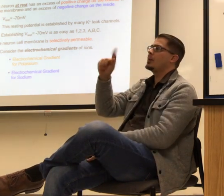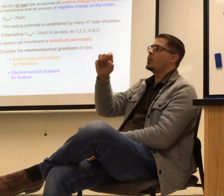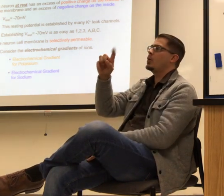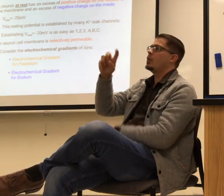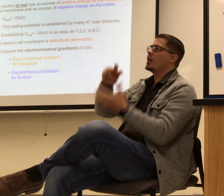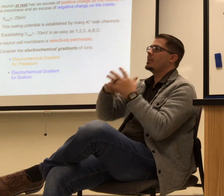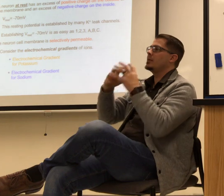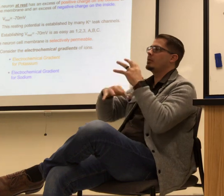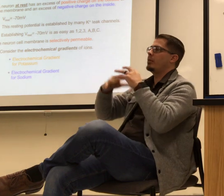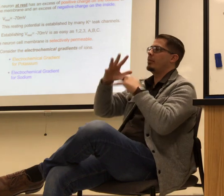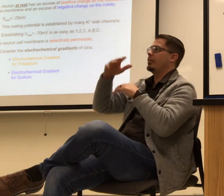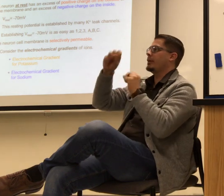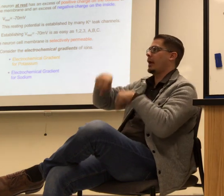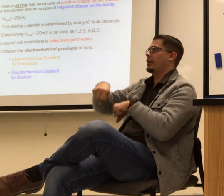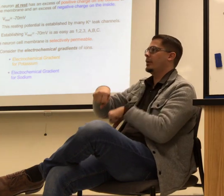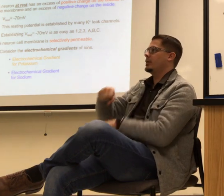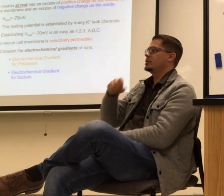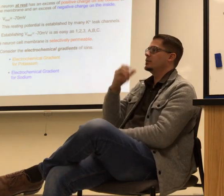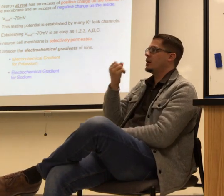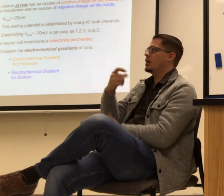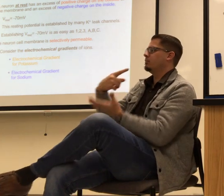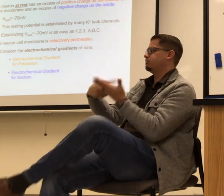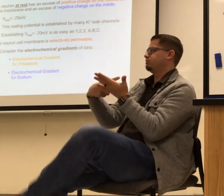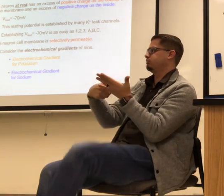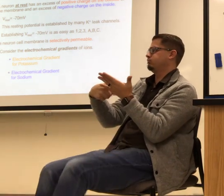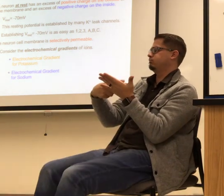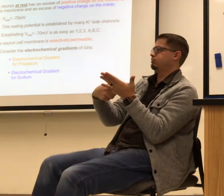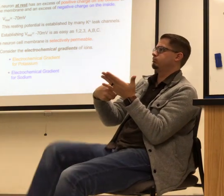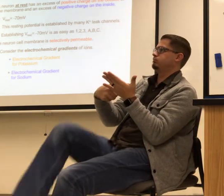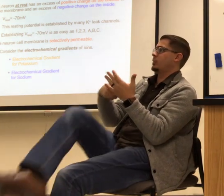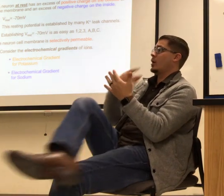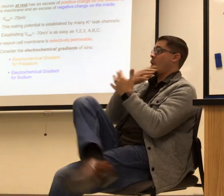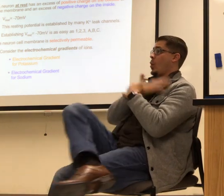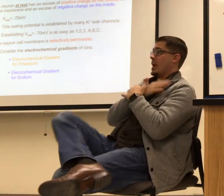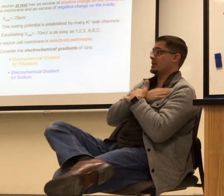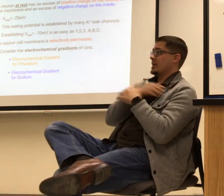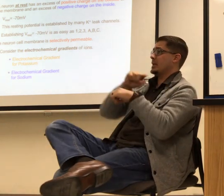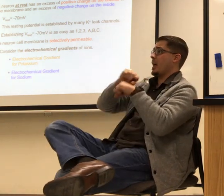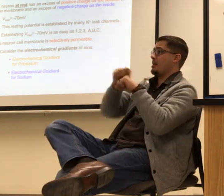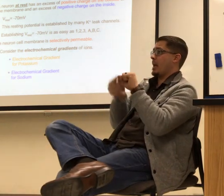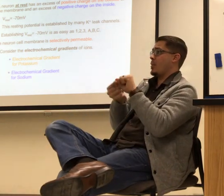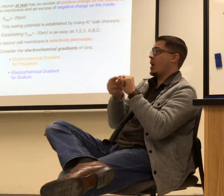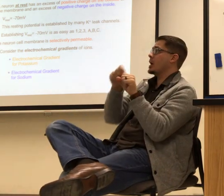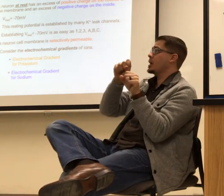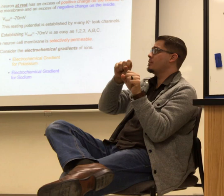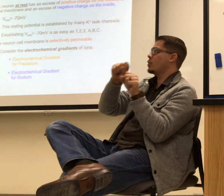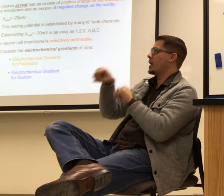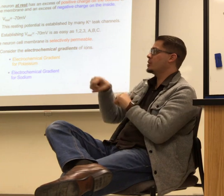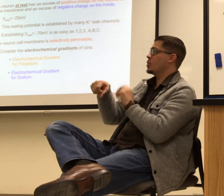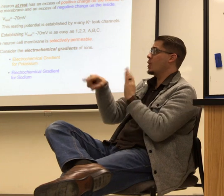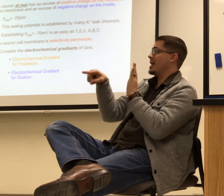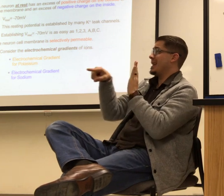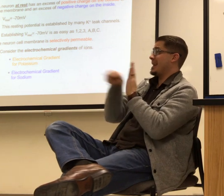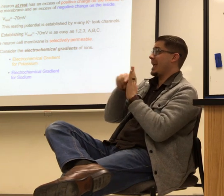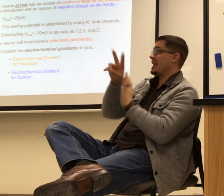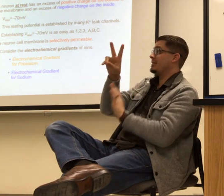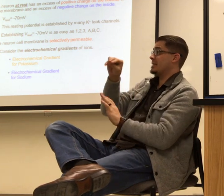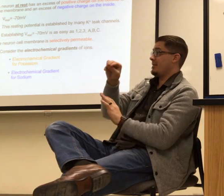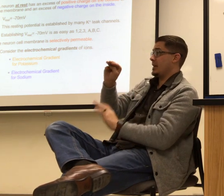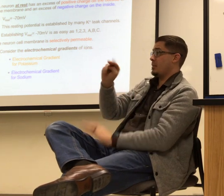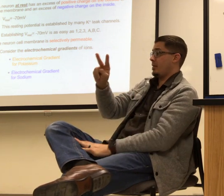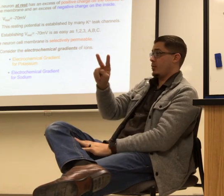So let's kind of like build this thing here. So we know that resting membrane potential is negative 70